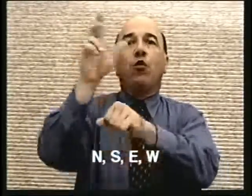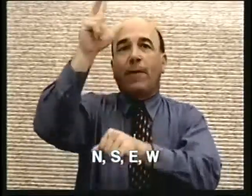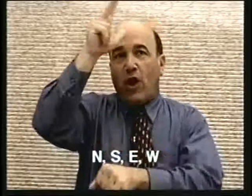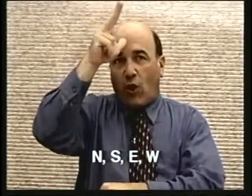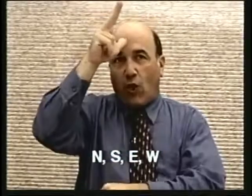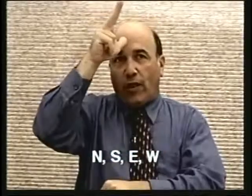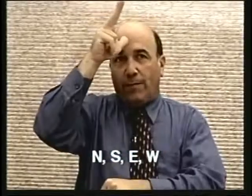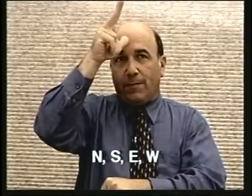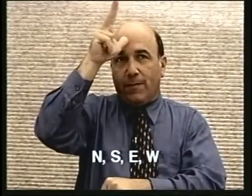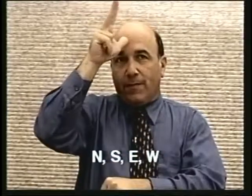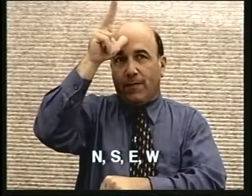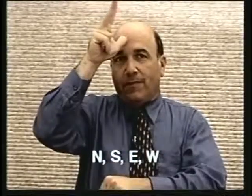be early.